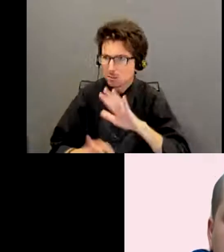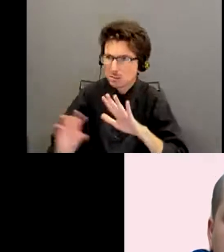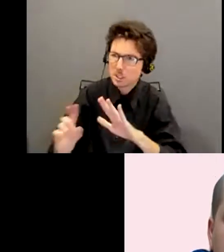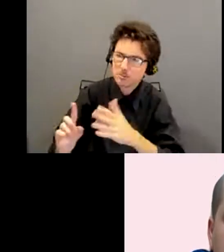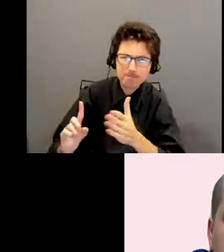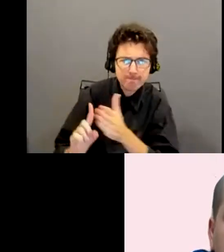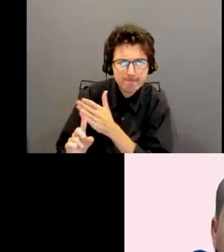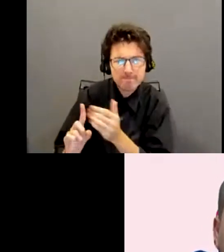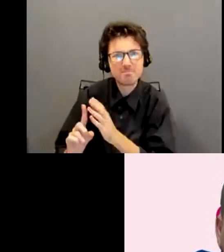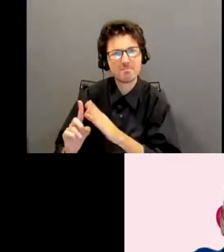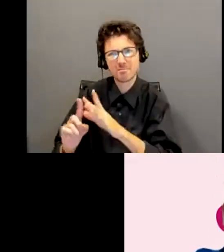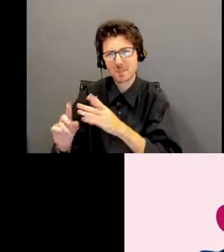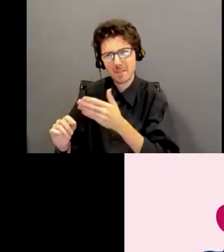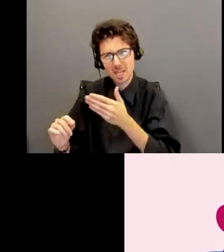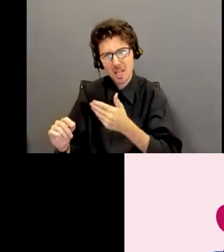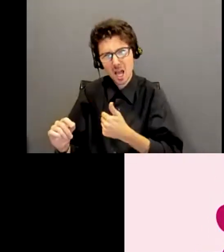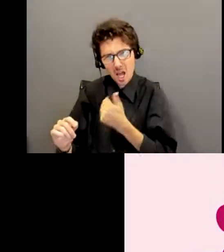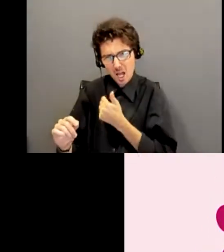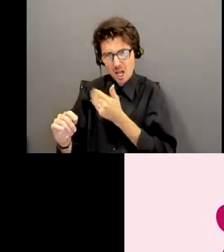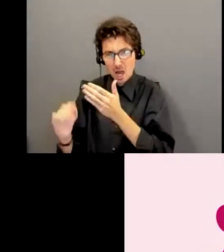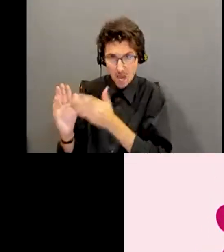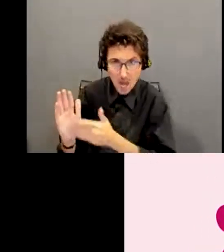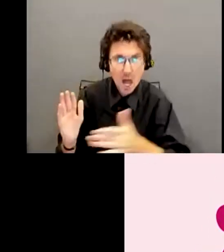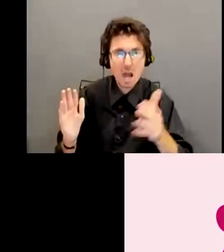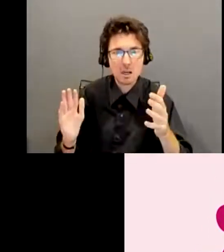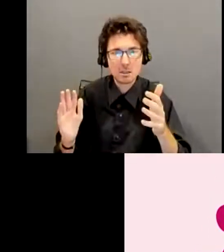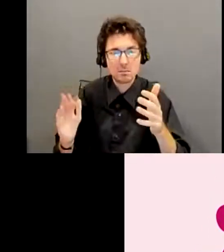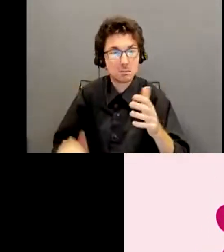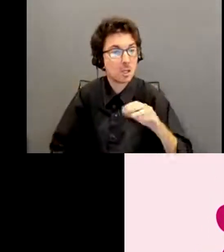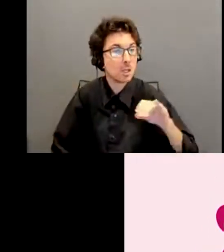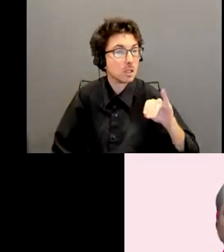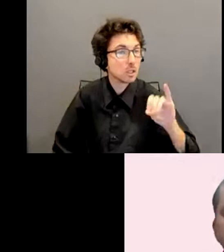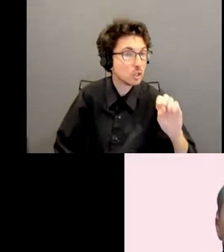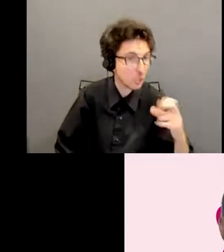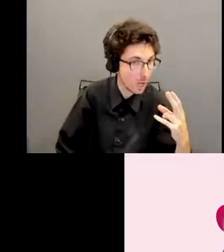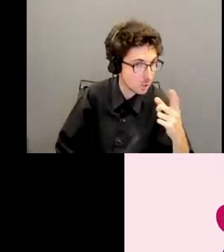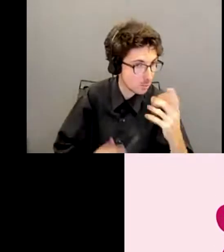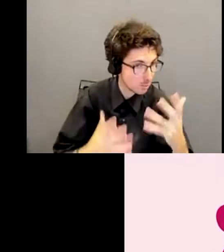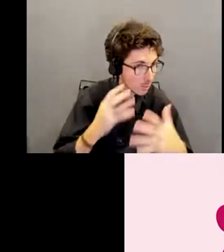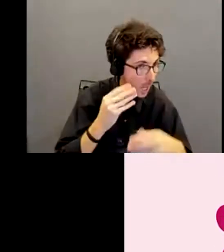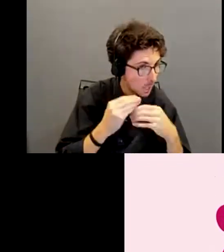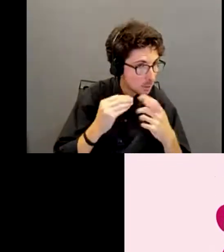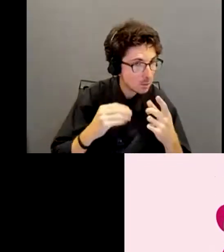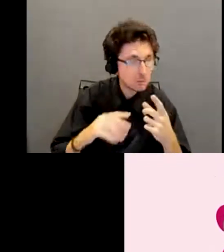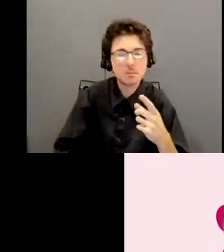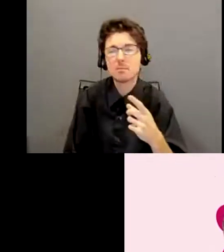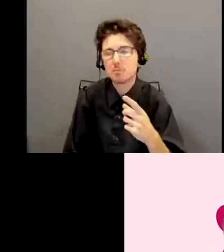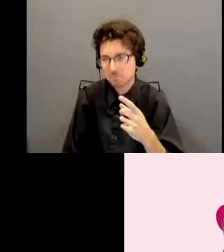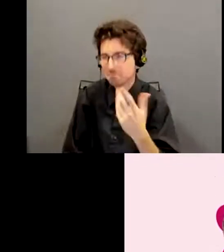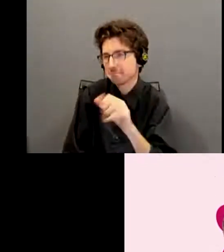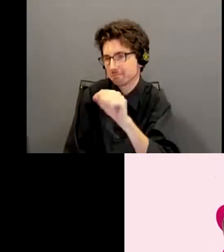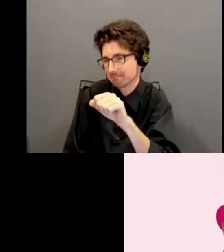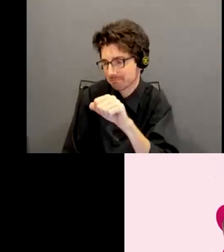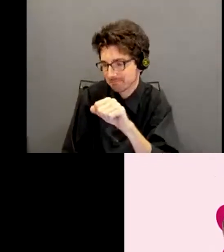Thank you very much. Josh, you want to add something? Yes, I would like to add, for me, you ask Odelia